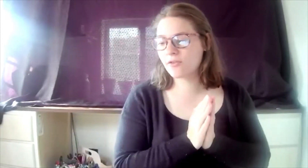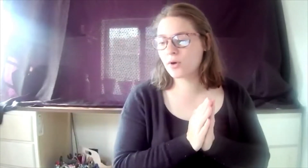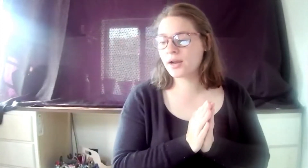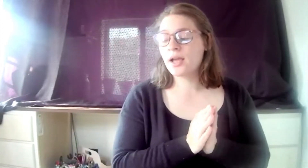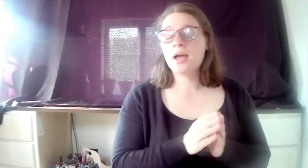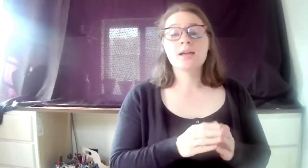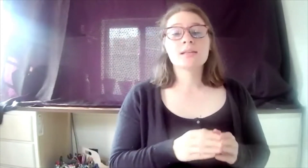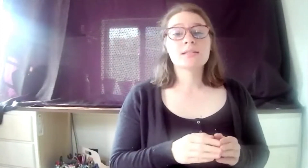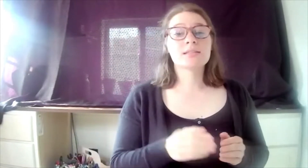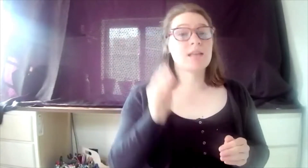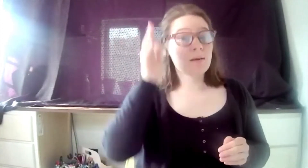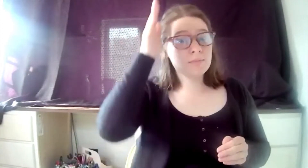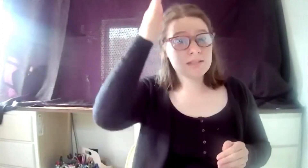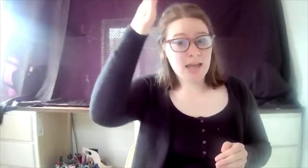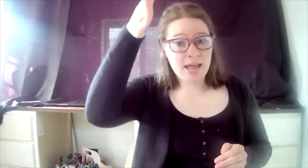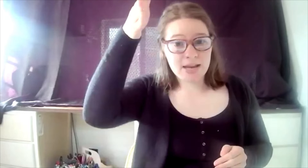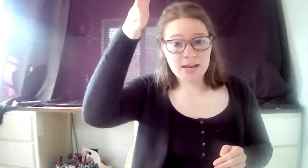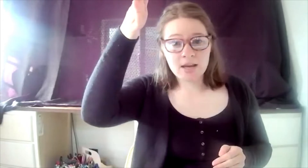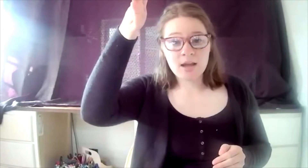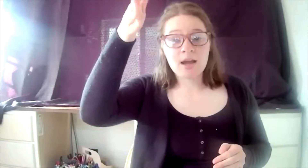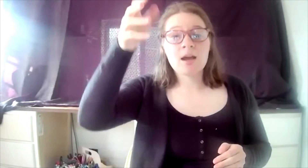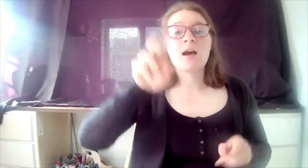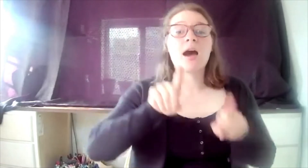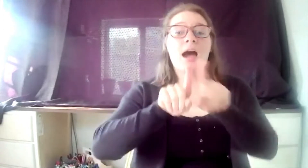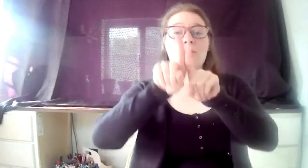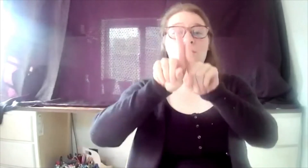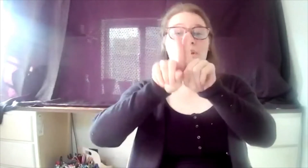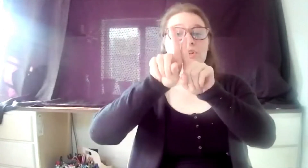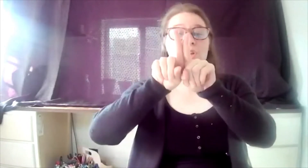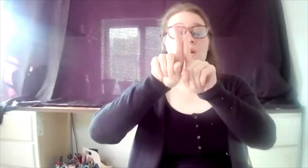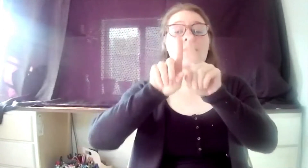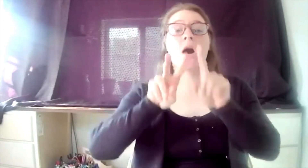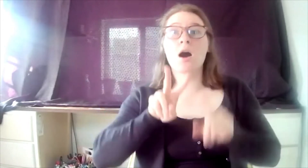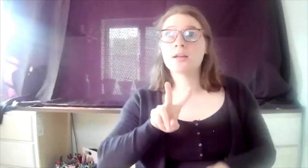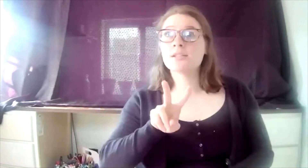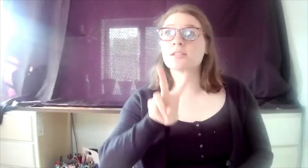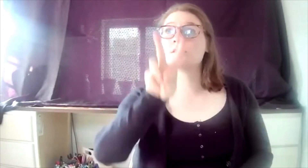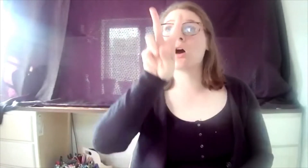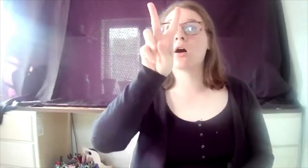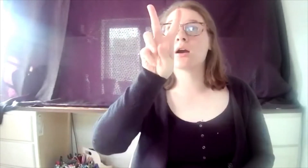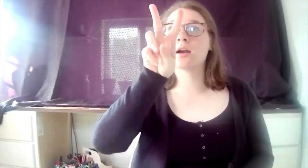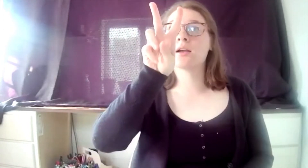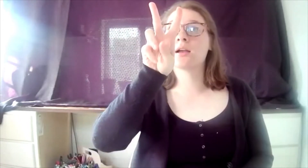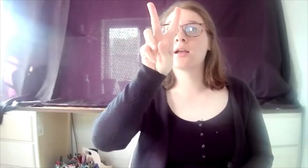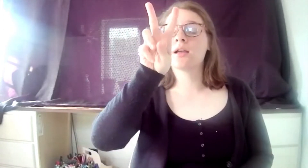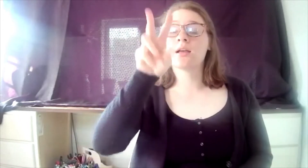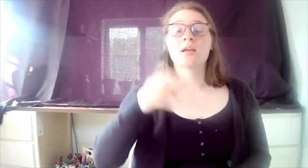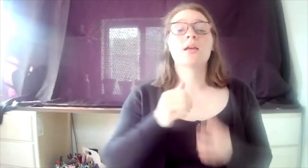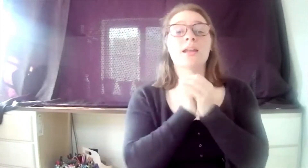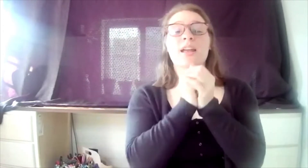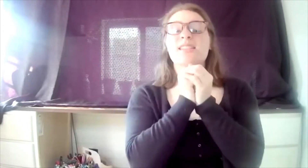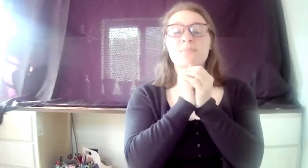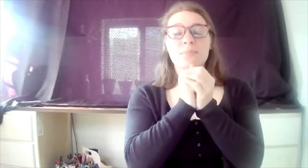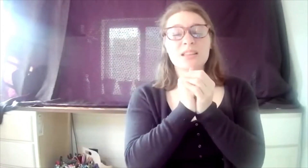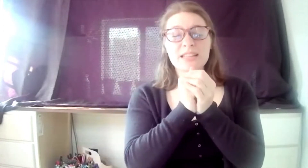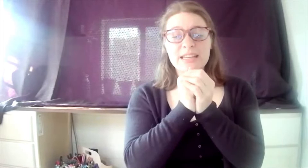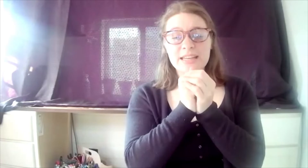for someday I wish upon a star. And I say,